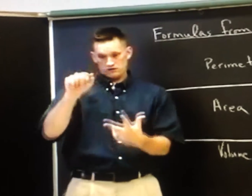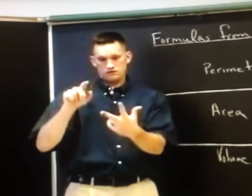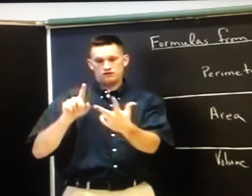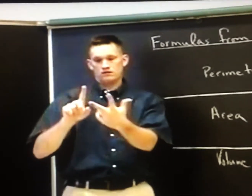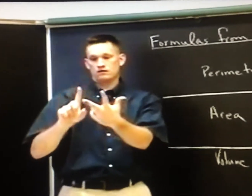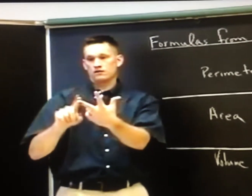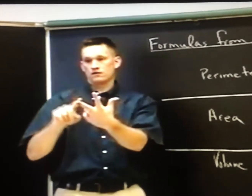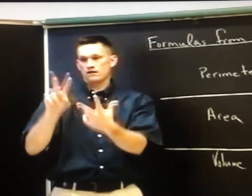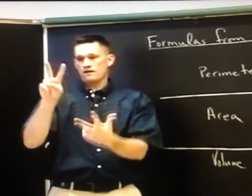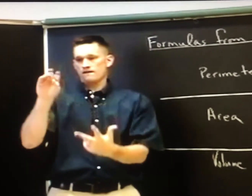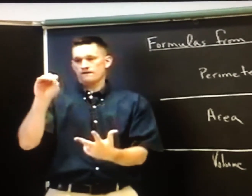then area,